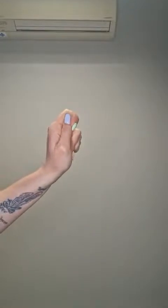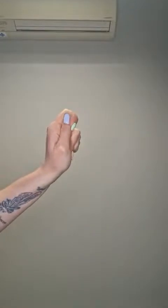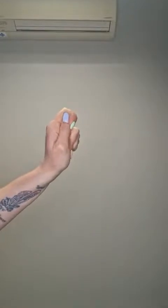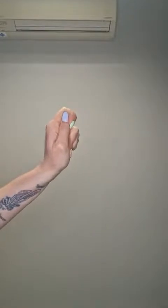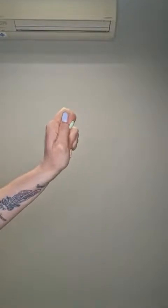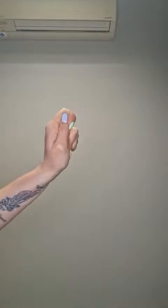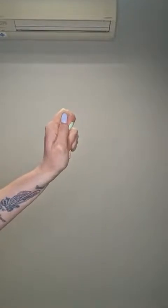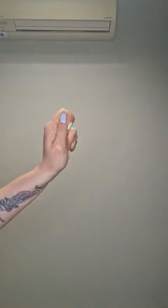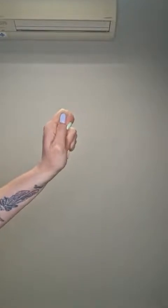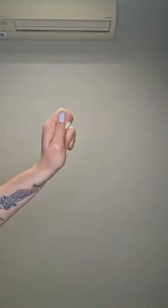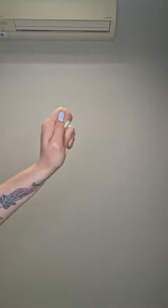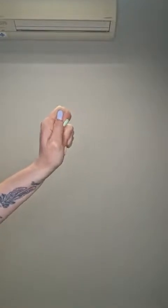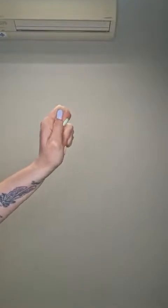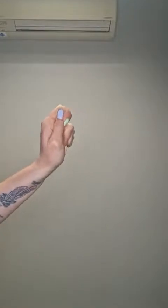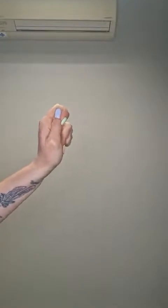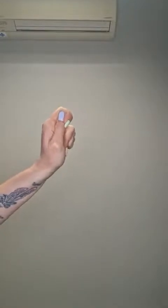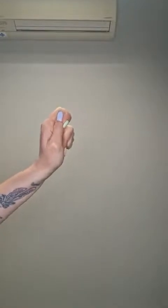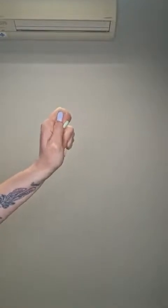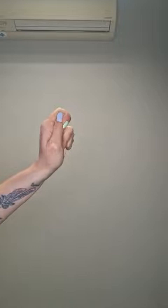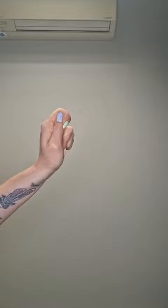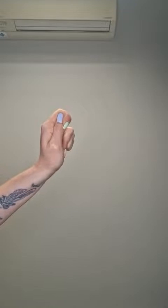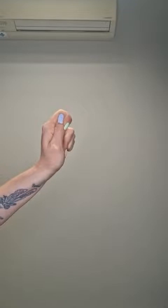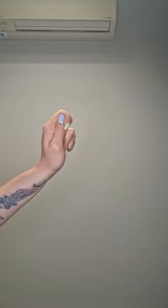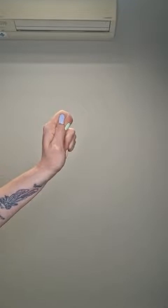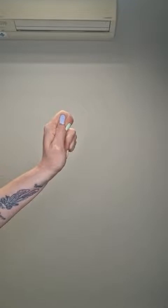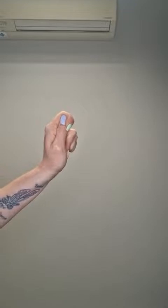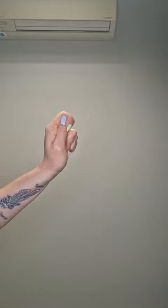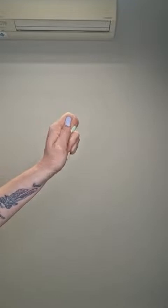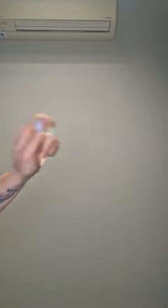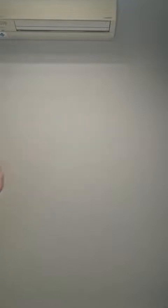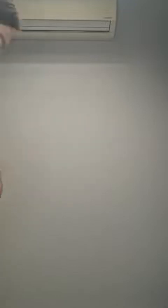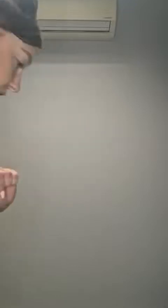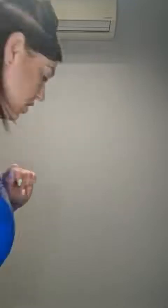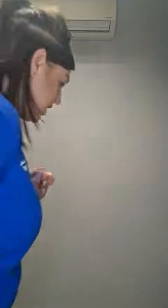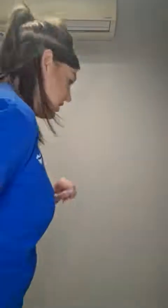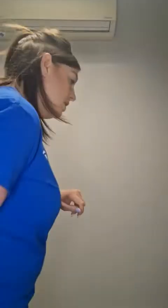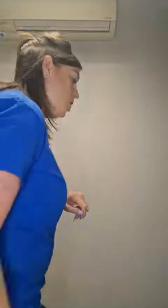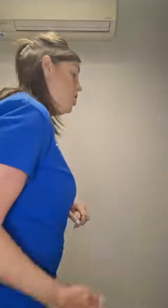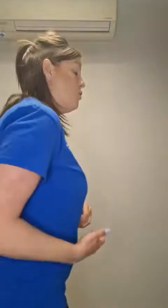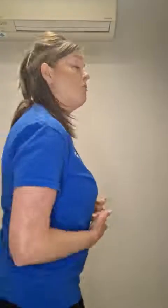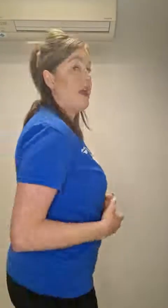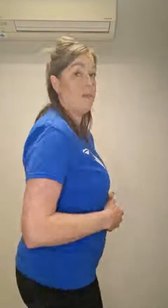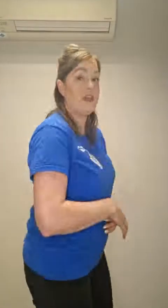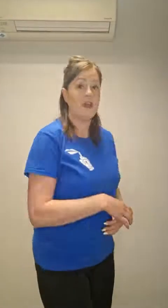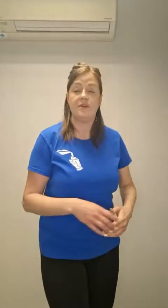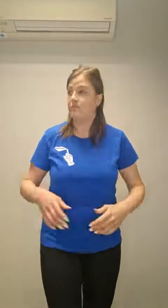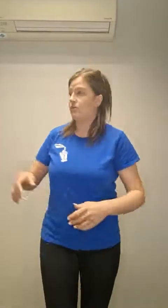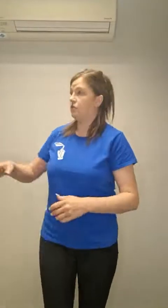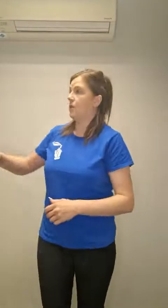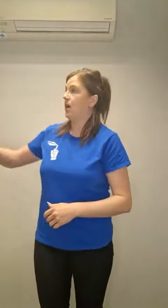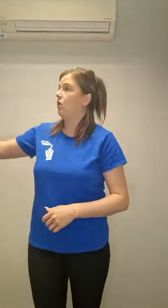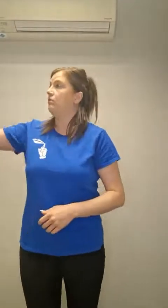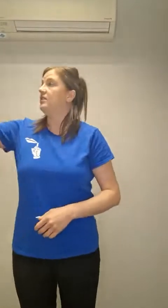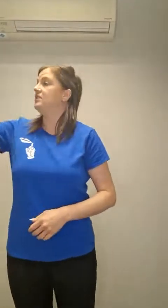hand. Just remember that. Okay, from there we're then going to move on to our